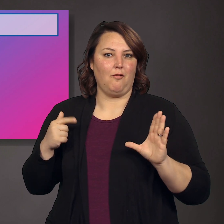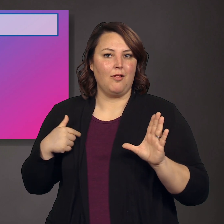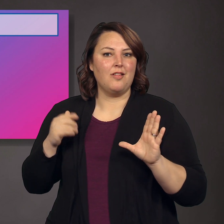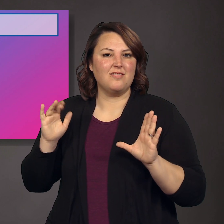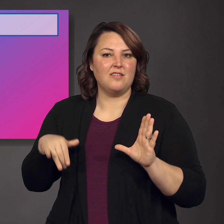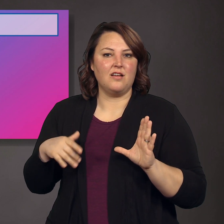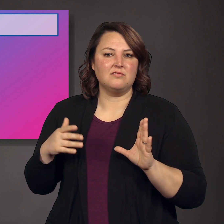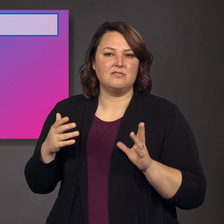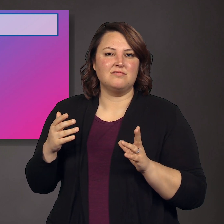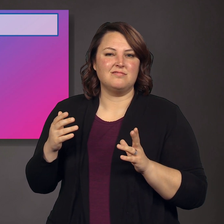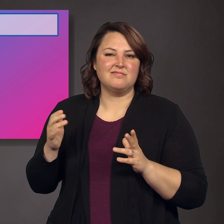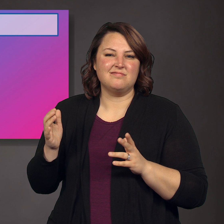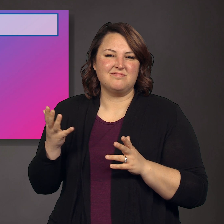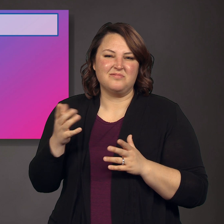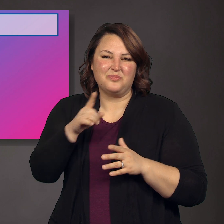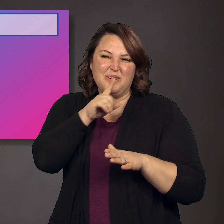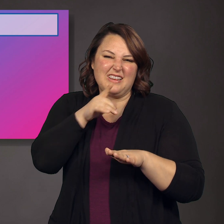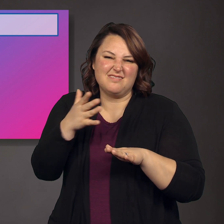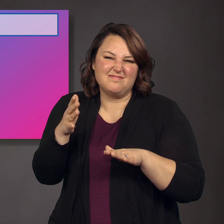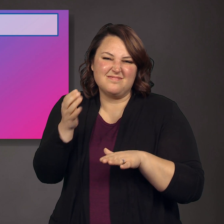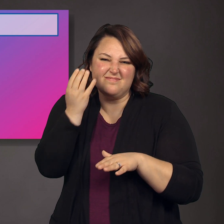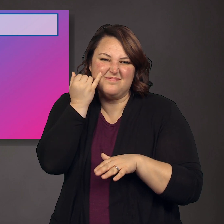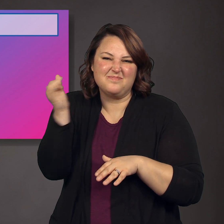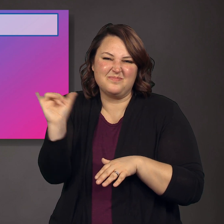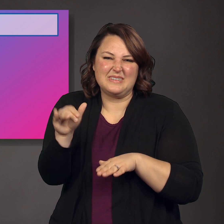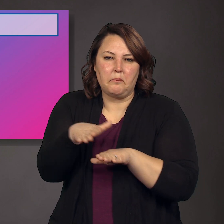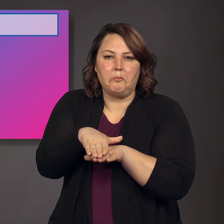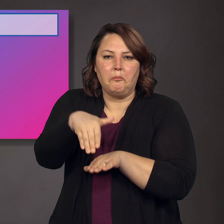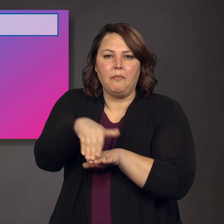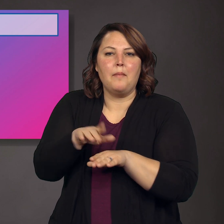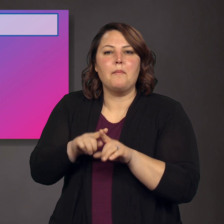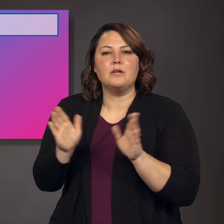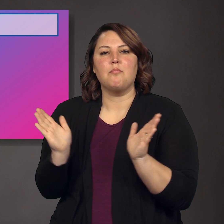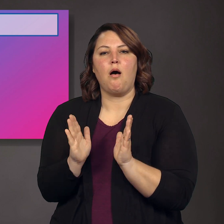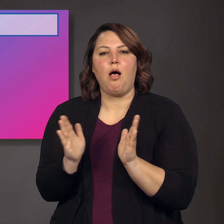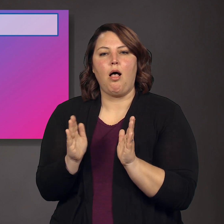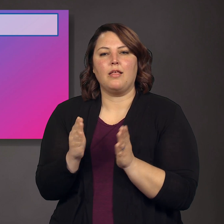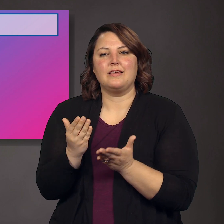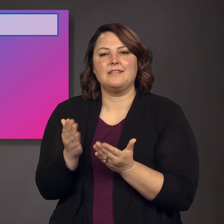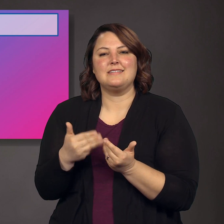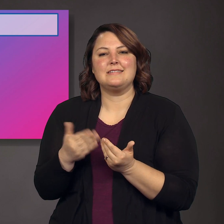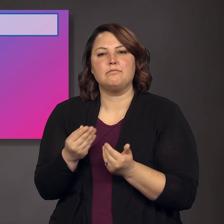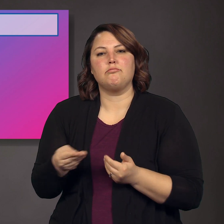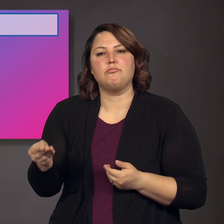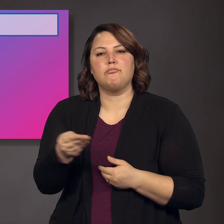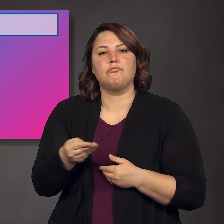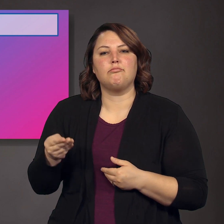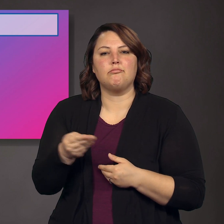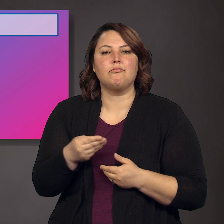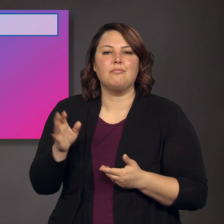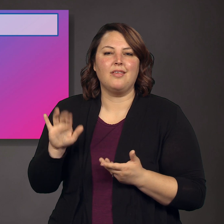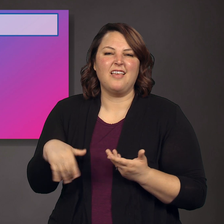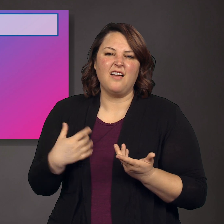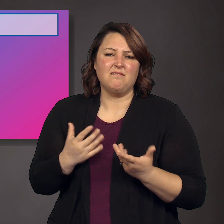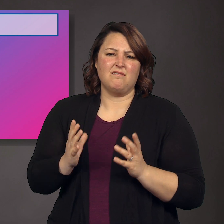a dedicated portable flatbed scanner, so they're perfectly fine to use. They come with